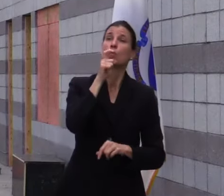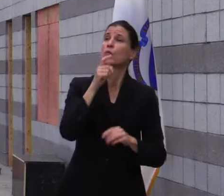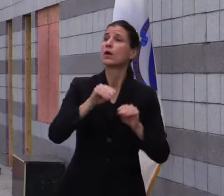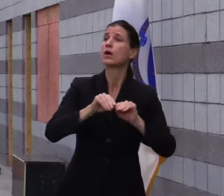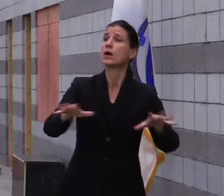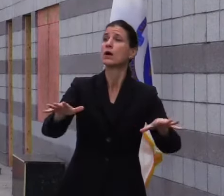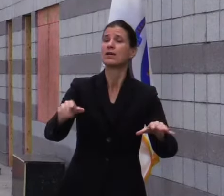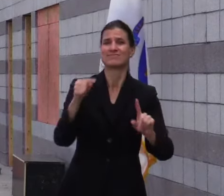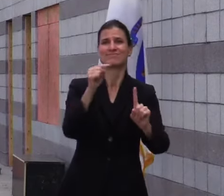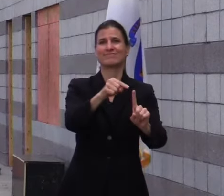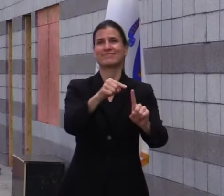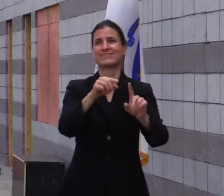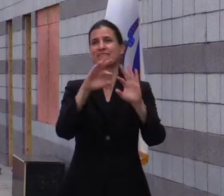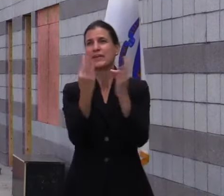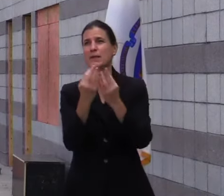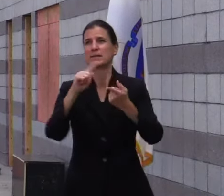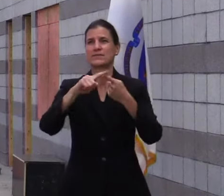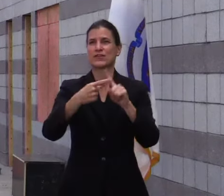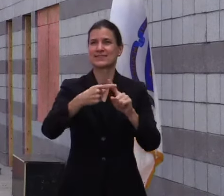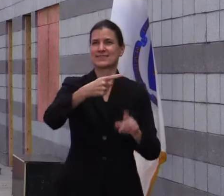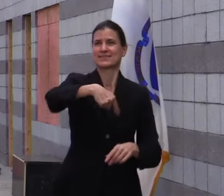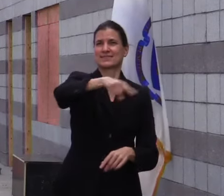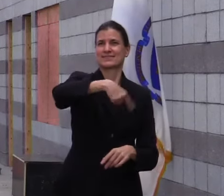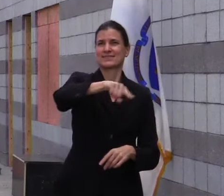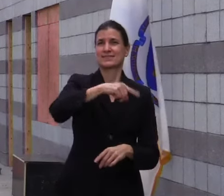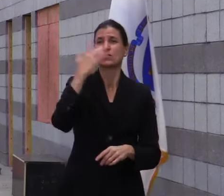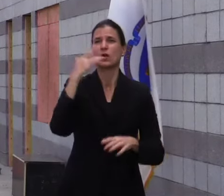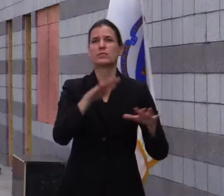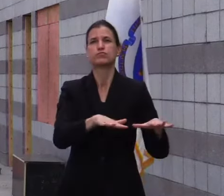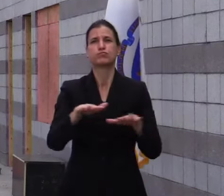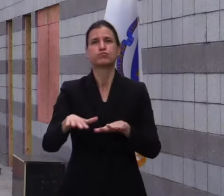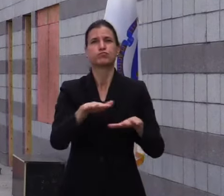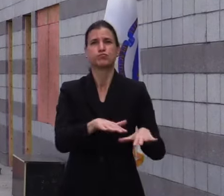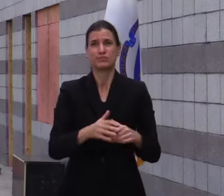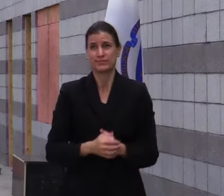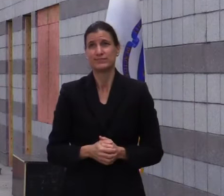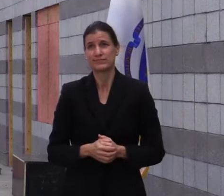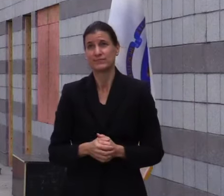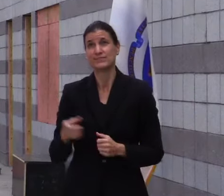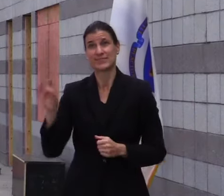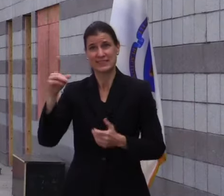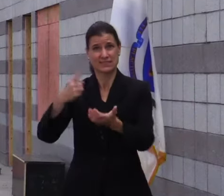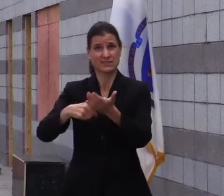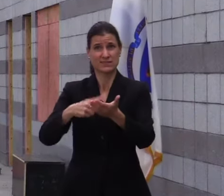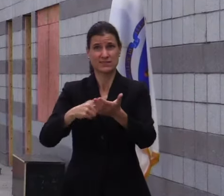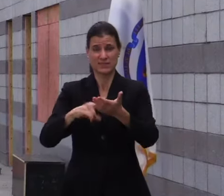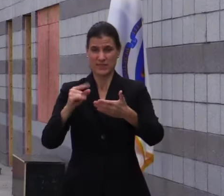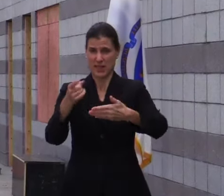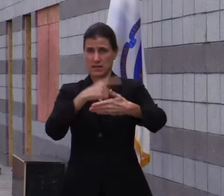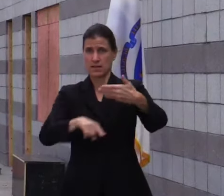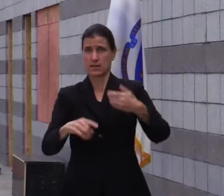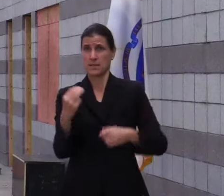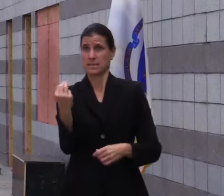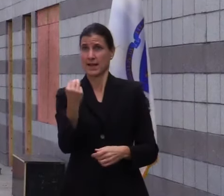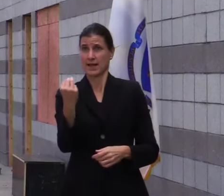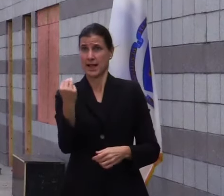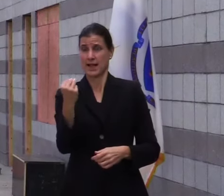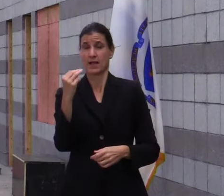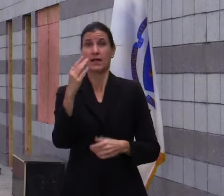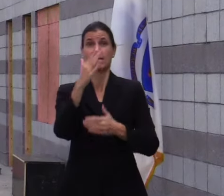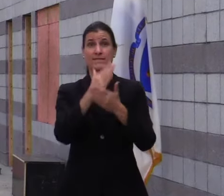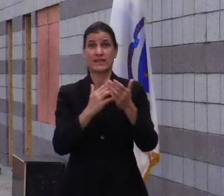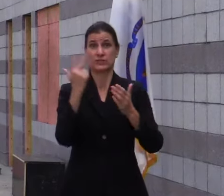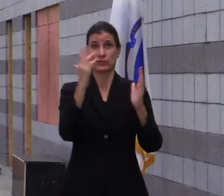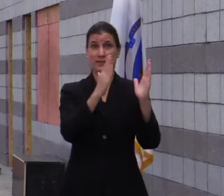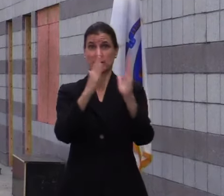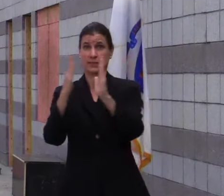we talked about with respect to our reopening step 2 that's part of lower risk communities are things